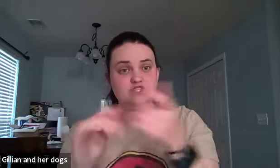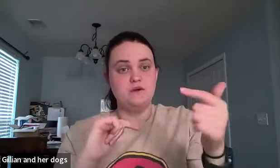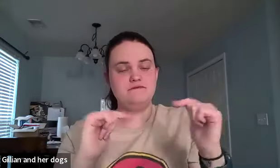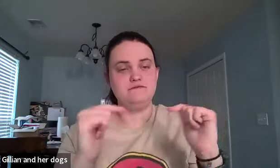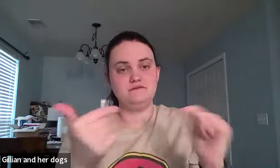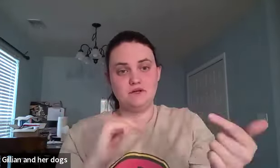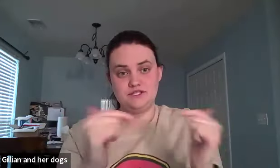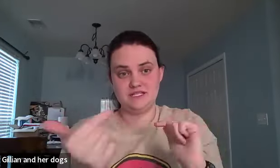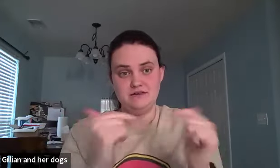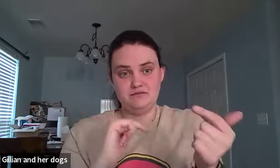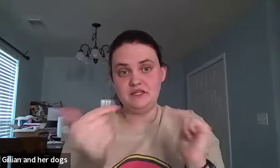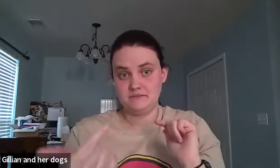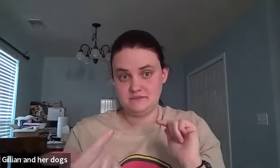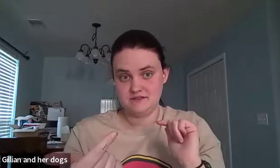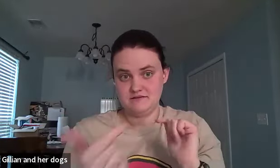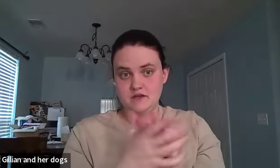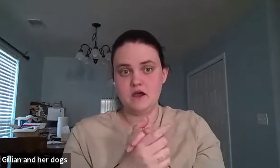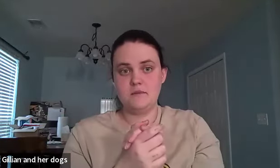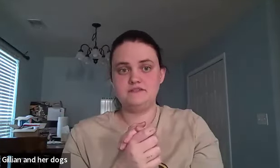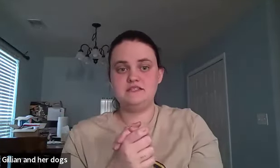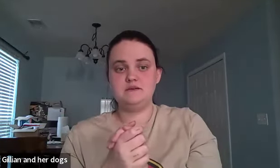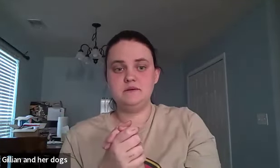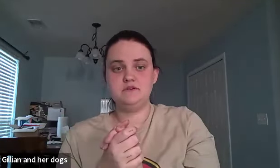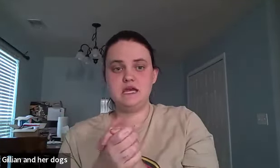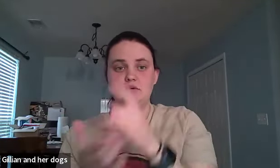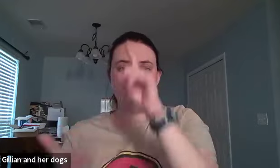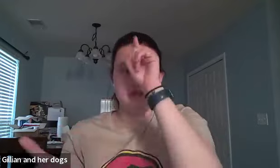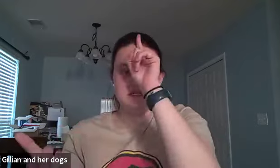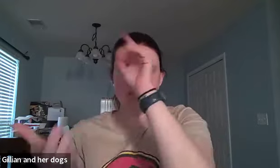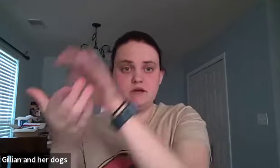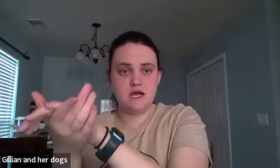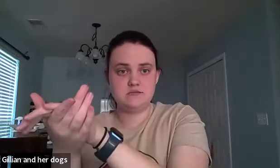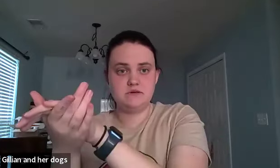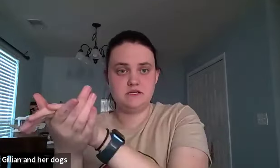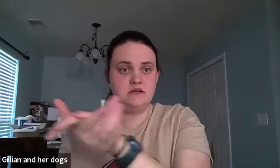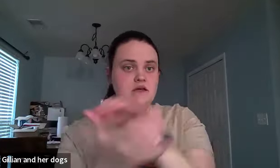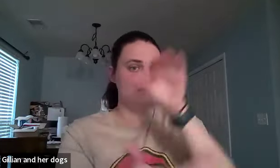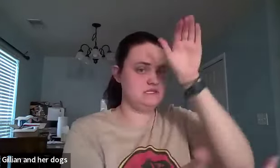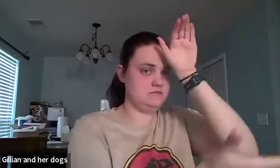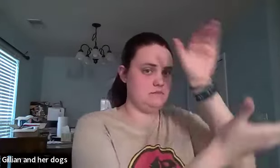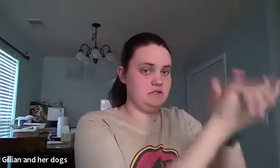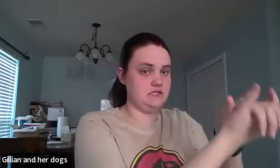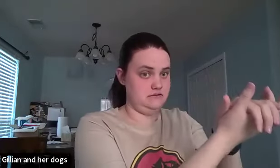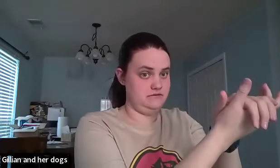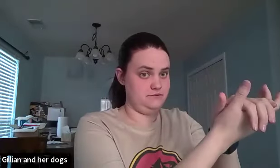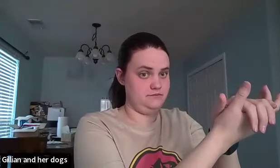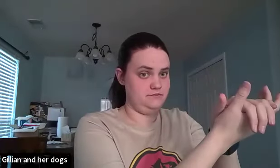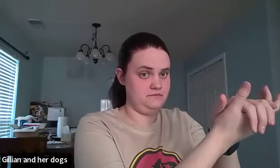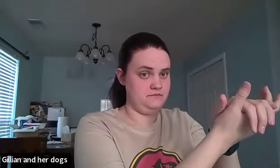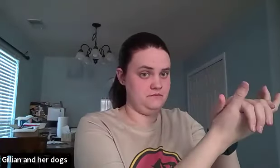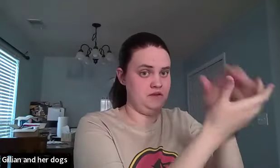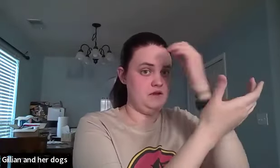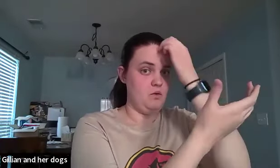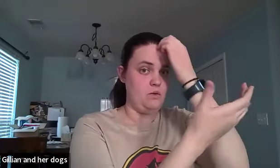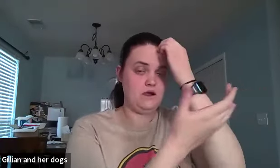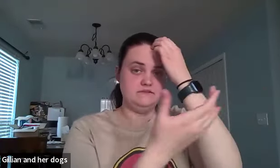so it flips. I've seen some people say, well, this is my husband, this is my, or I've